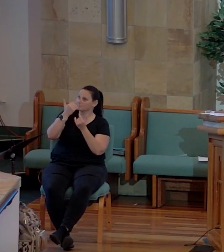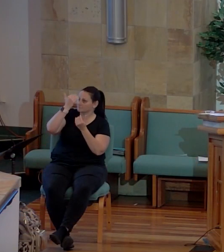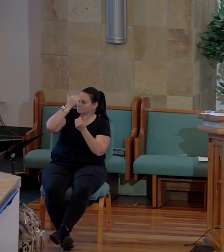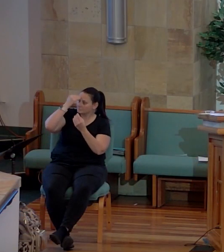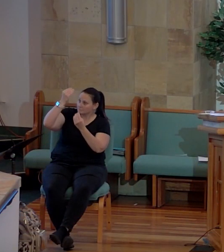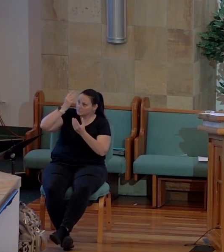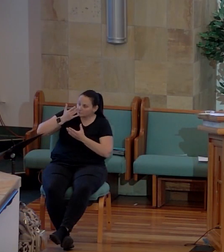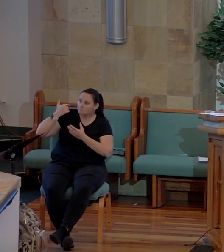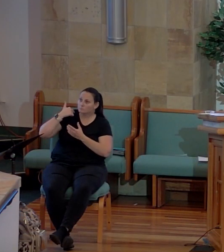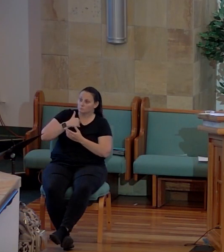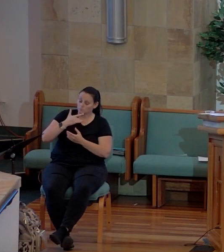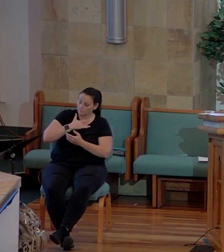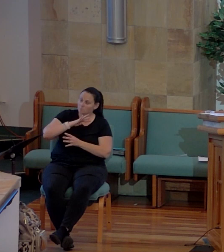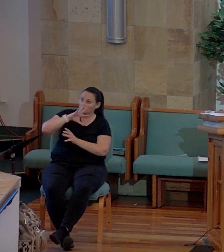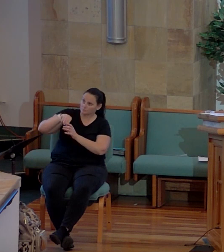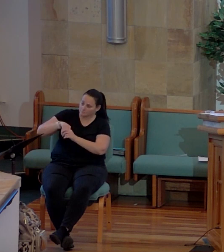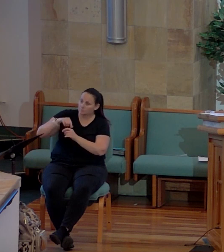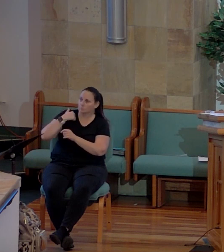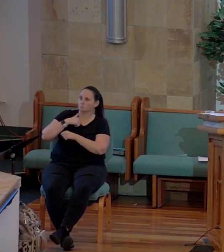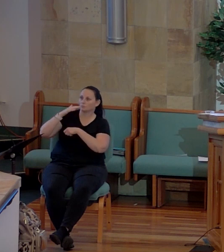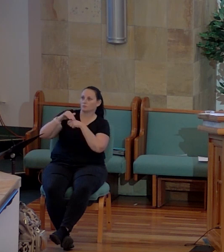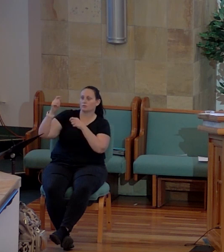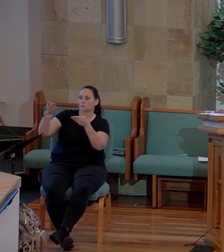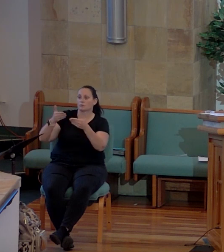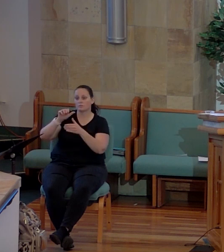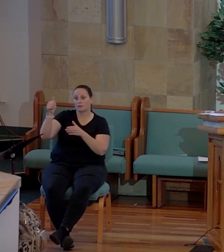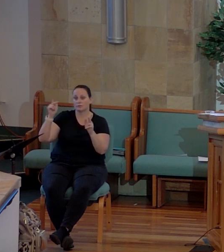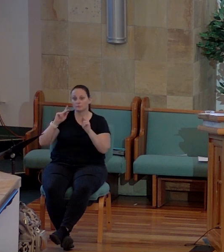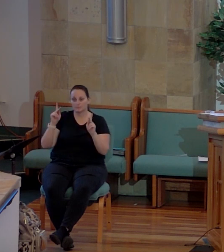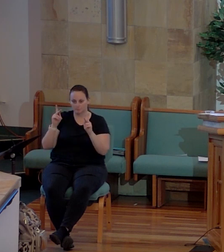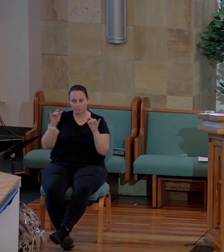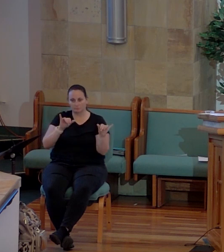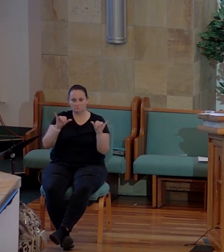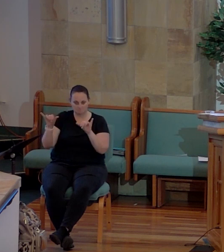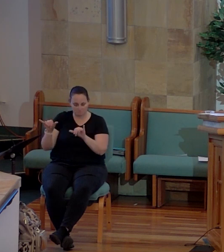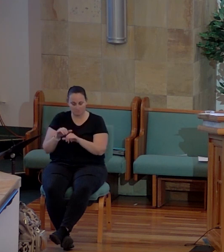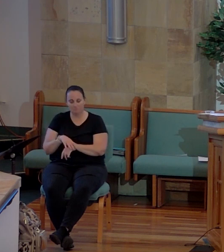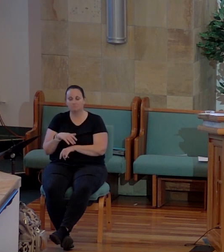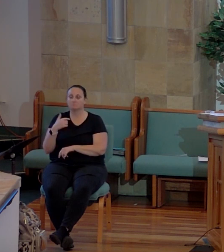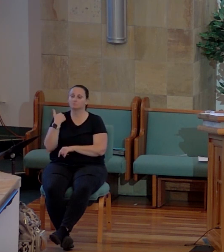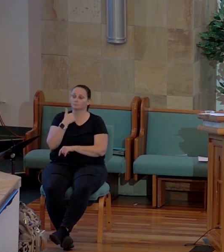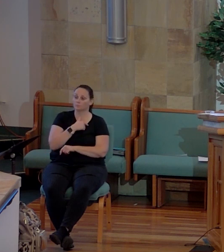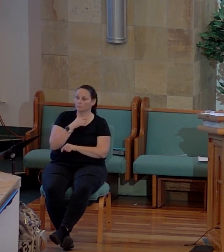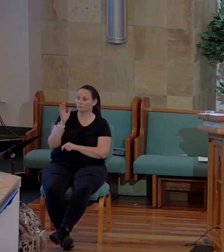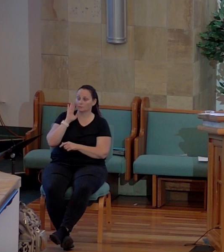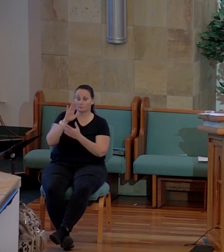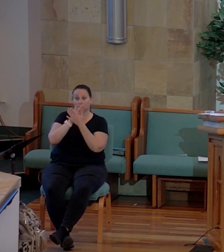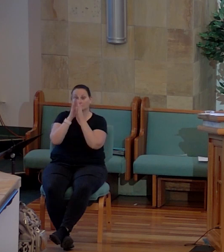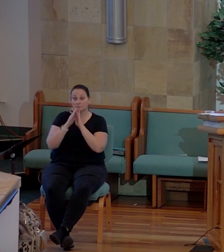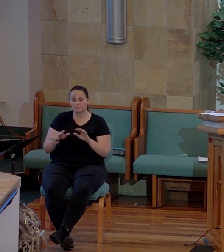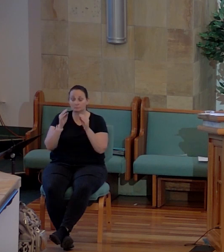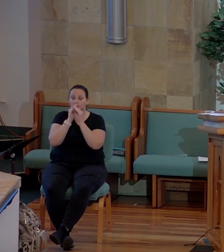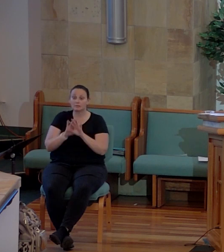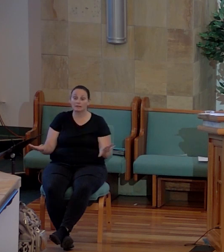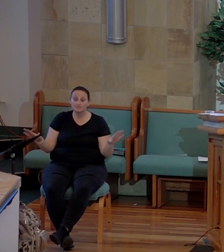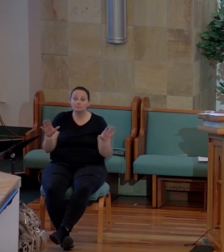apart and within, and that we are called to welcome others to the same. May we be blessed and a